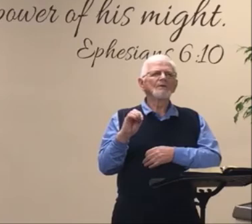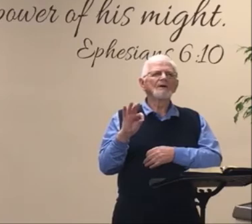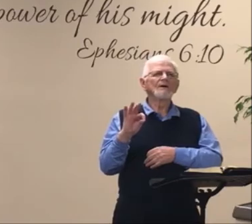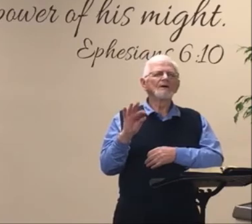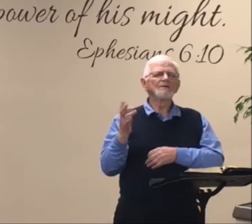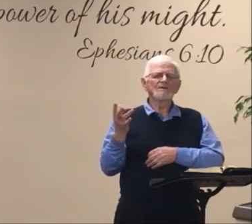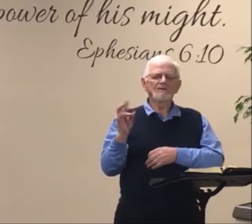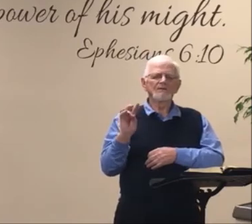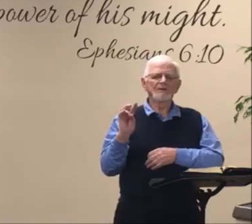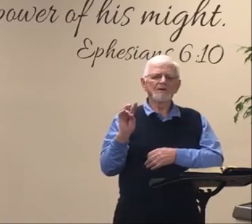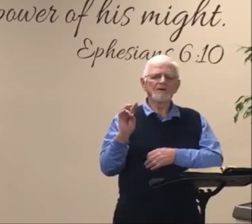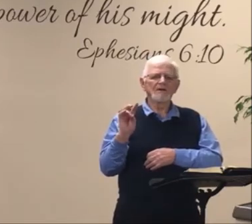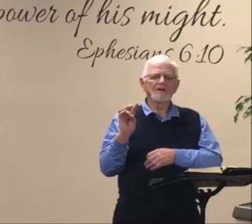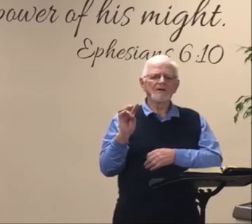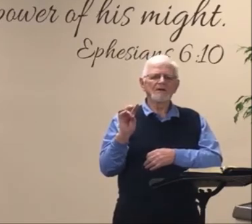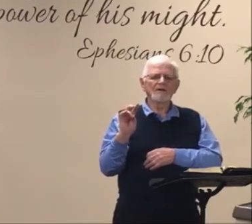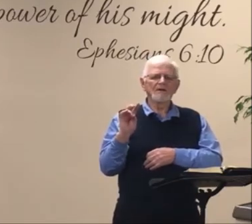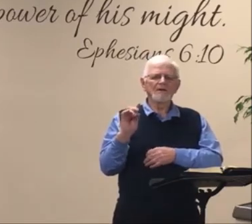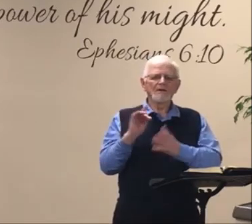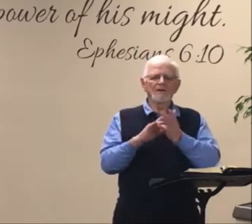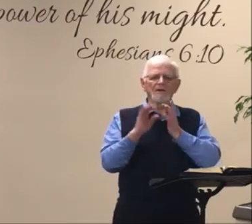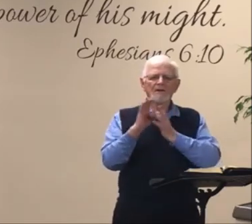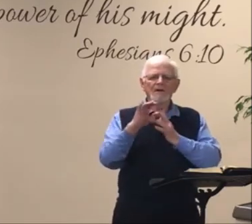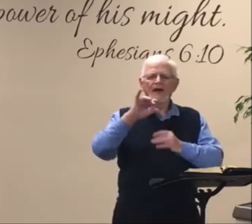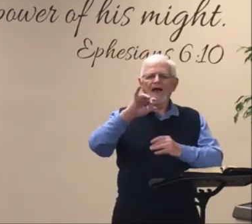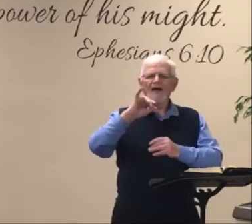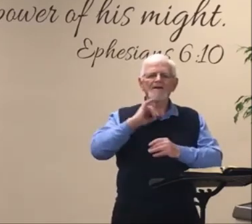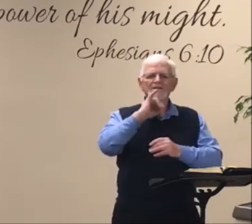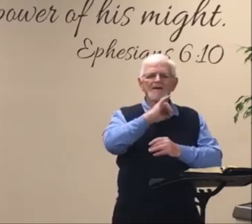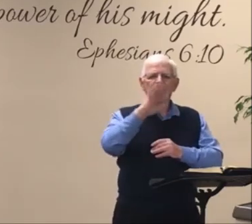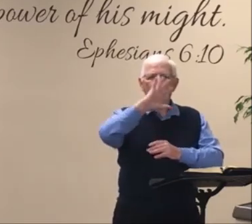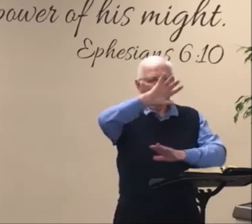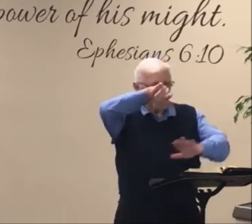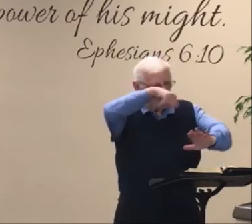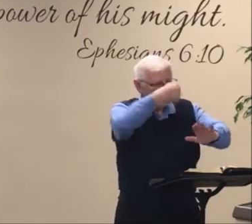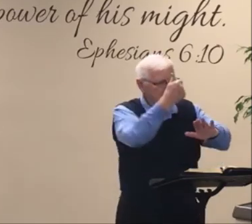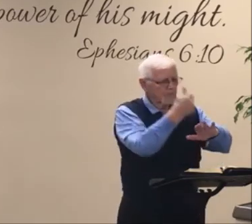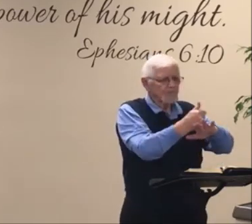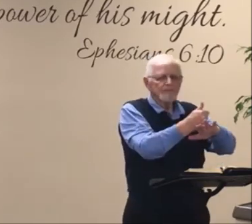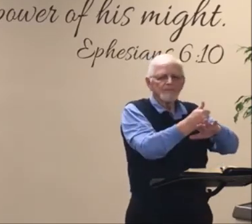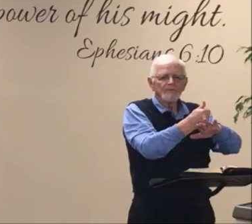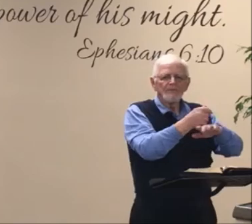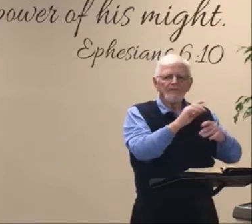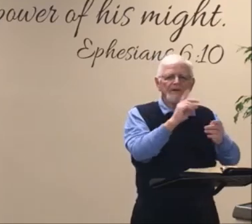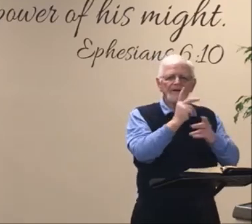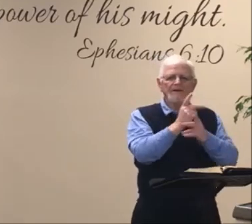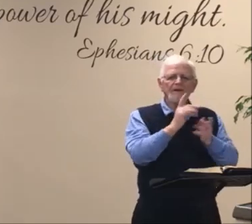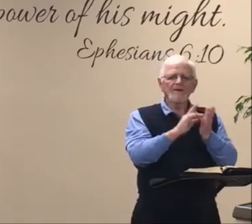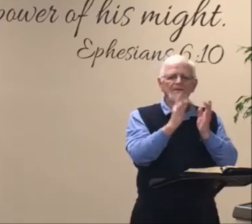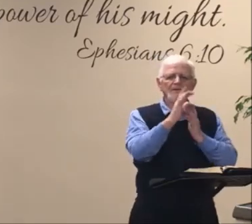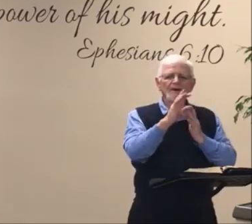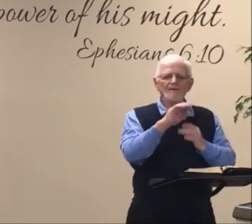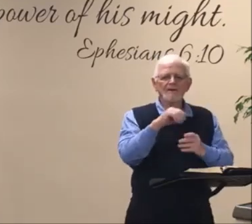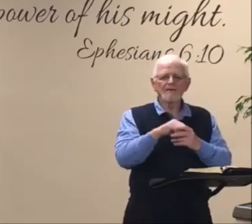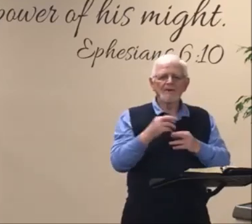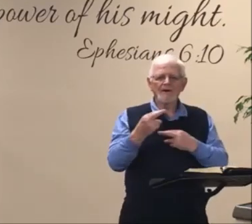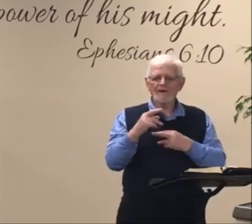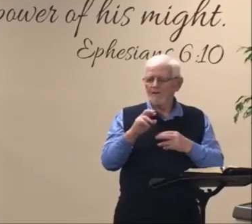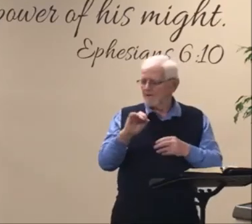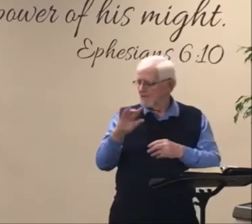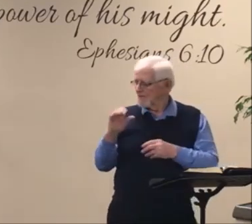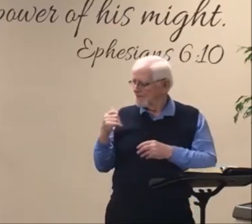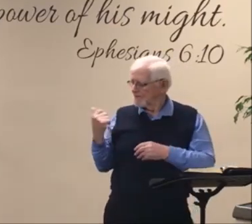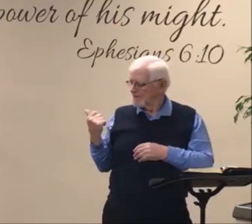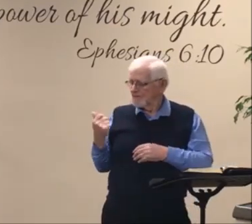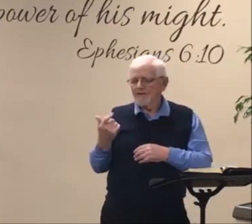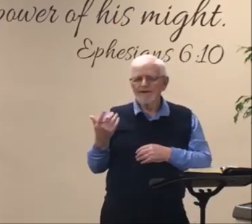there. He printed a Bible and he said, Israel will be restored. I like to keep a Bible in my office. It's got the old copyright. I think mine's 1910